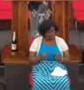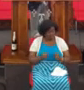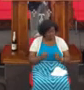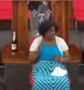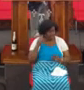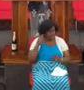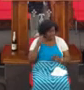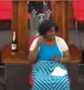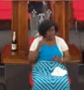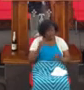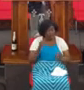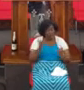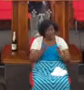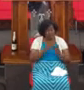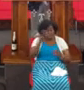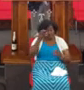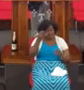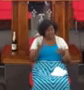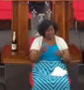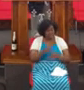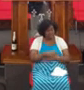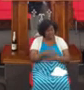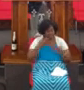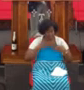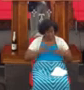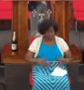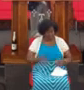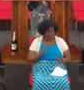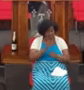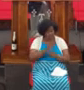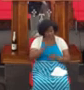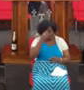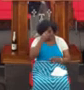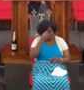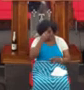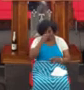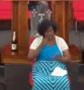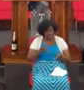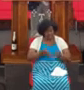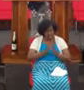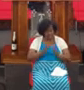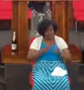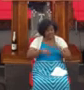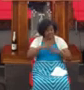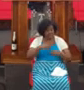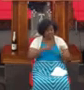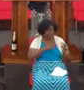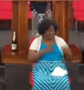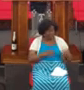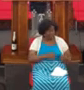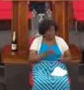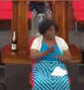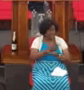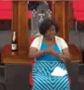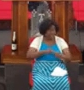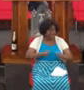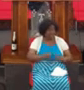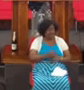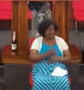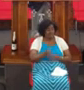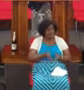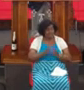listen, meet him tonight. You can be clothed in your right mind. Ask him to come into your heart. Ask him to save you.